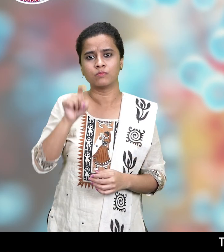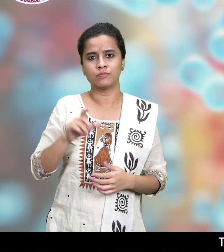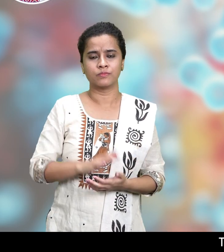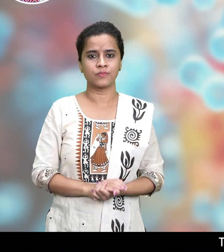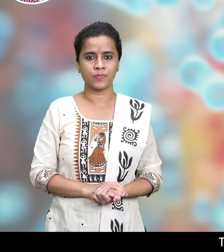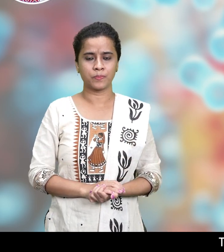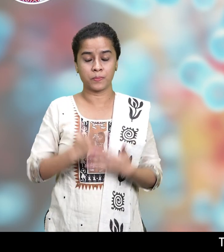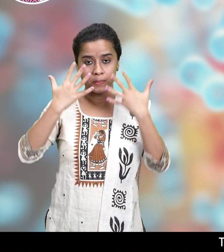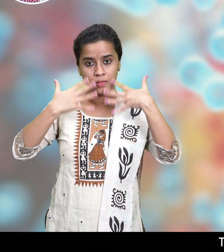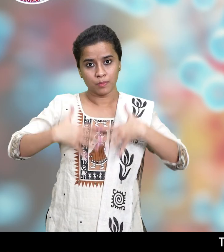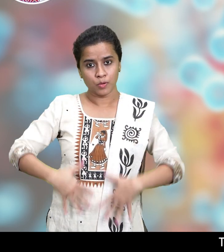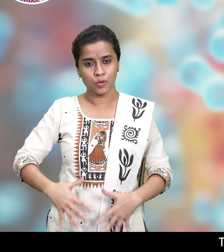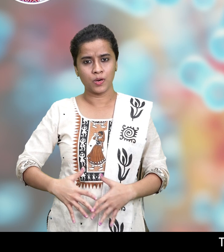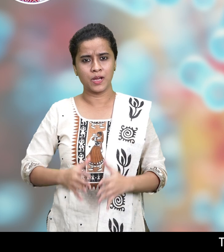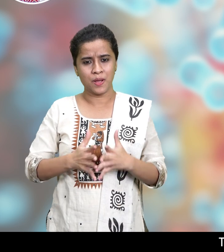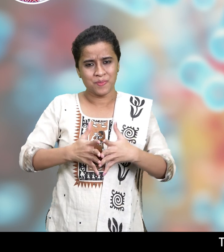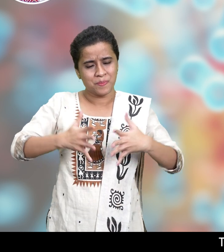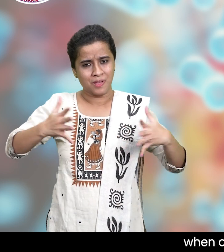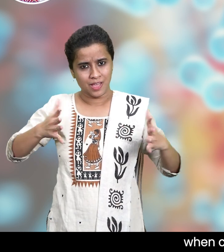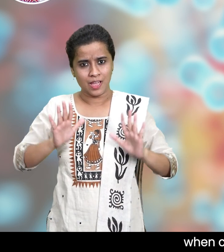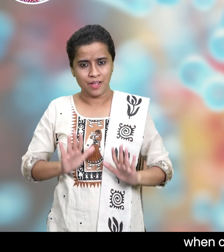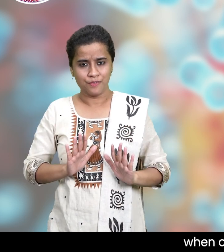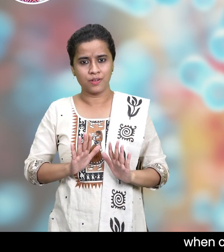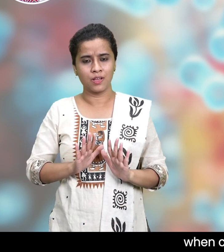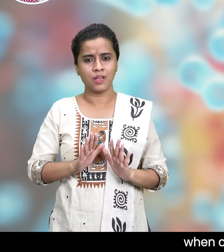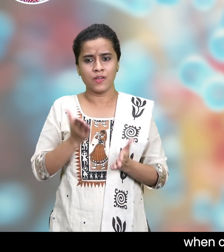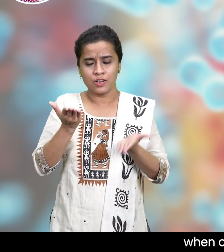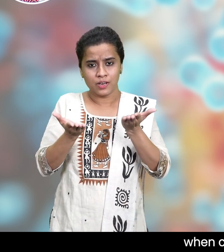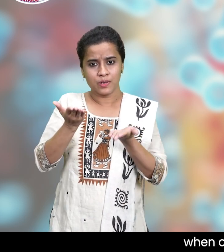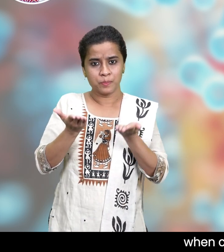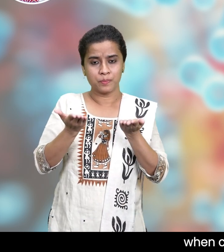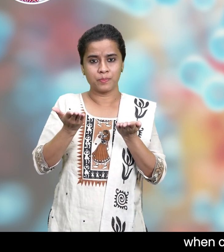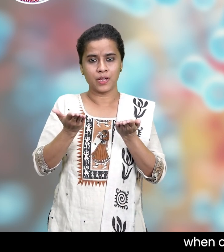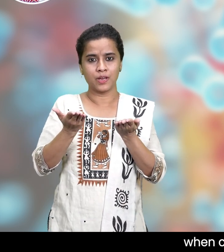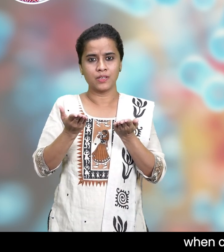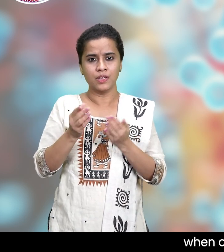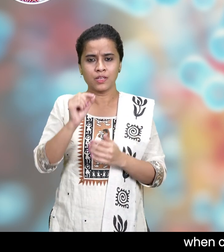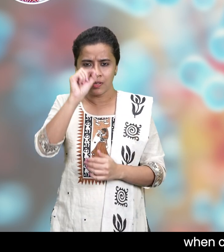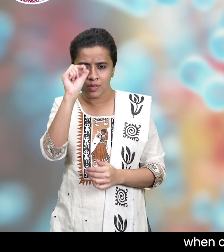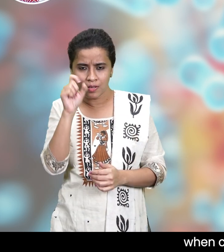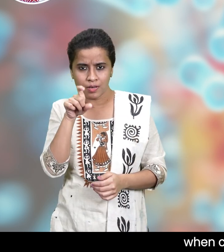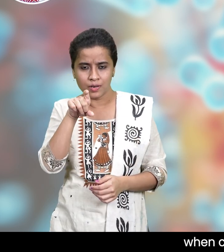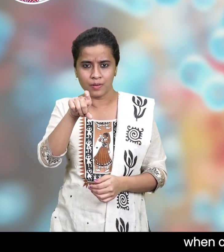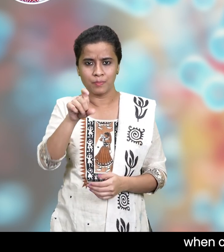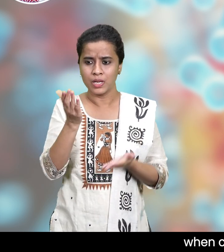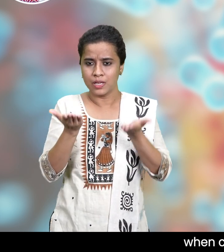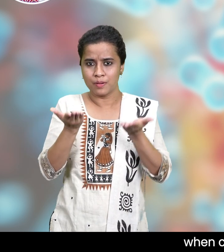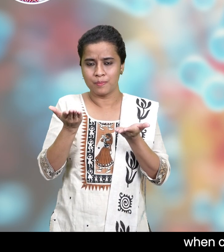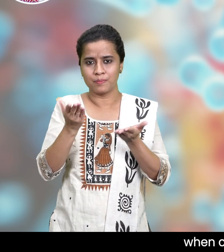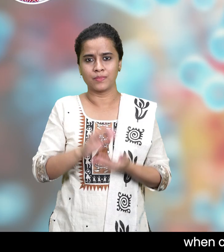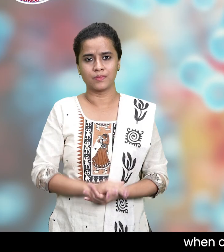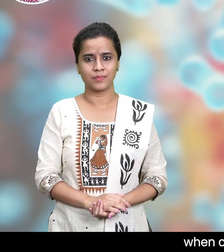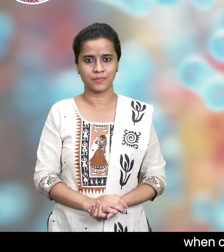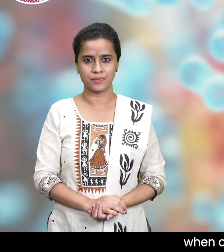The body is very large when compared to the microbes.